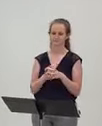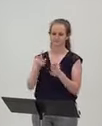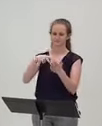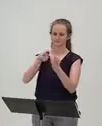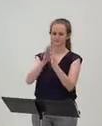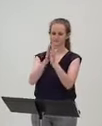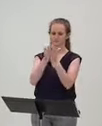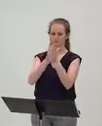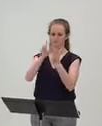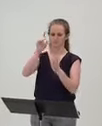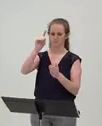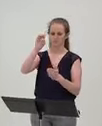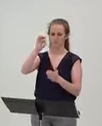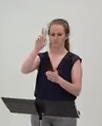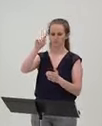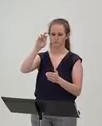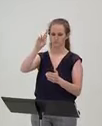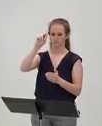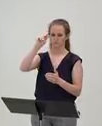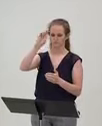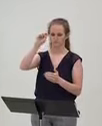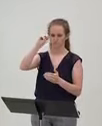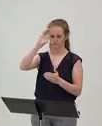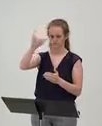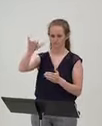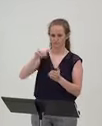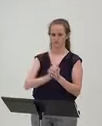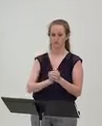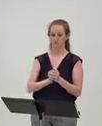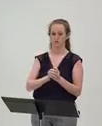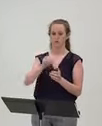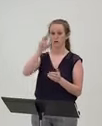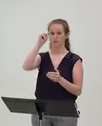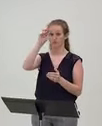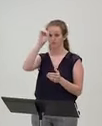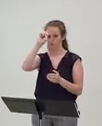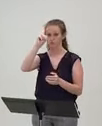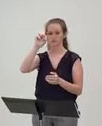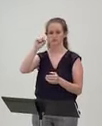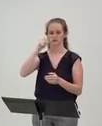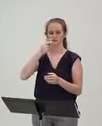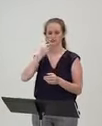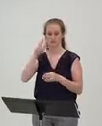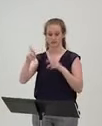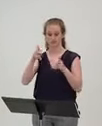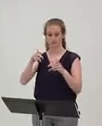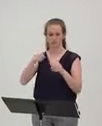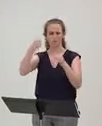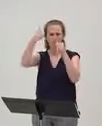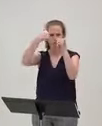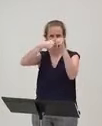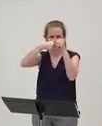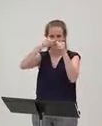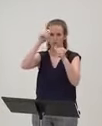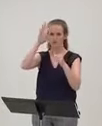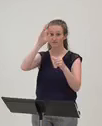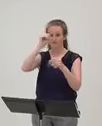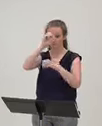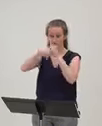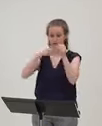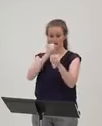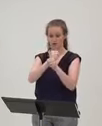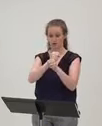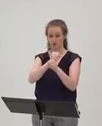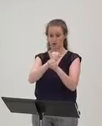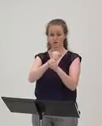A reading from the book of Deuteronomy. Moses said to the people, "Remember how for